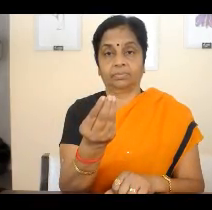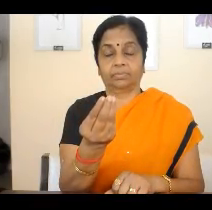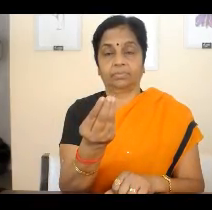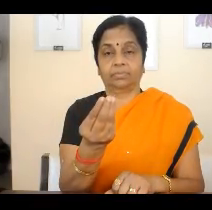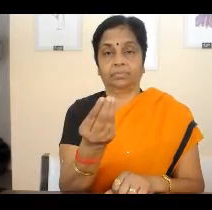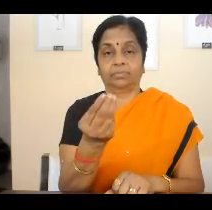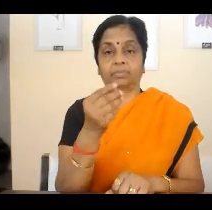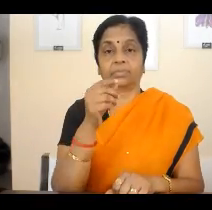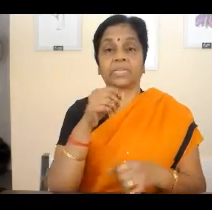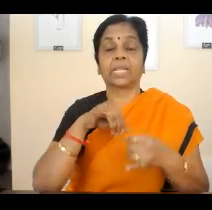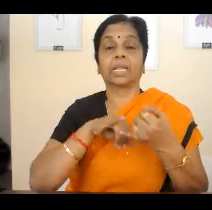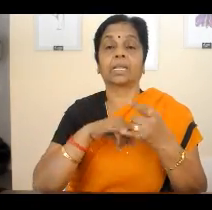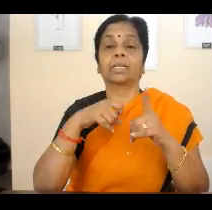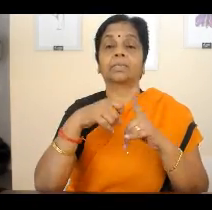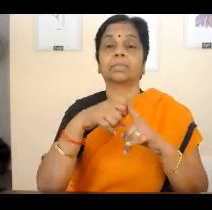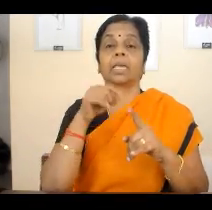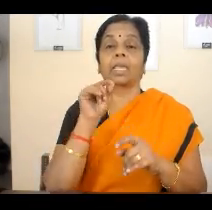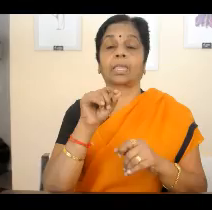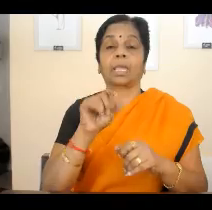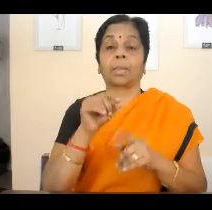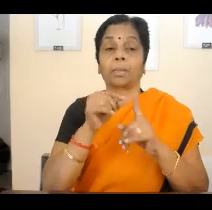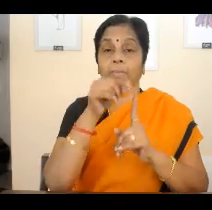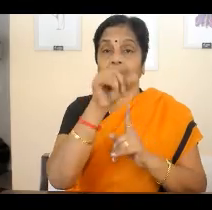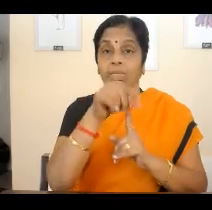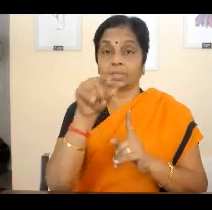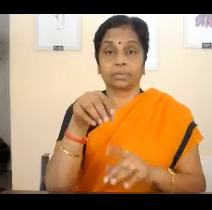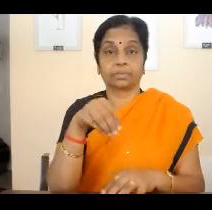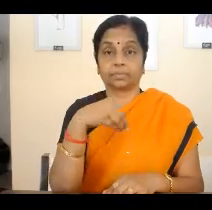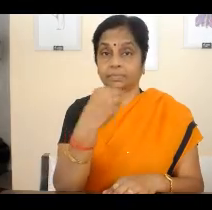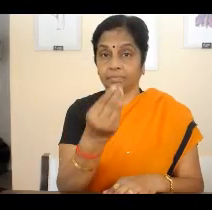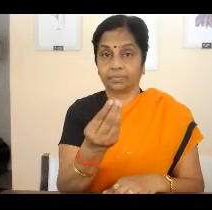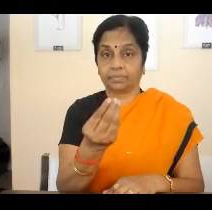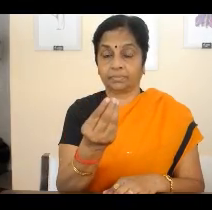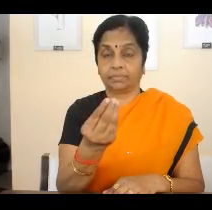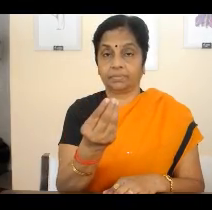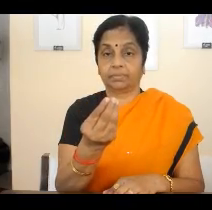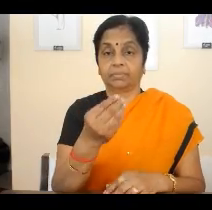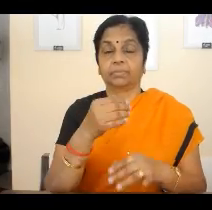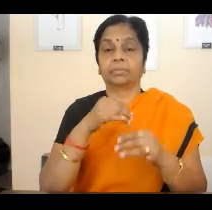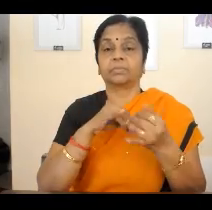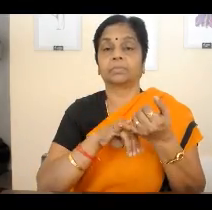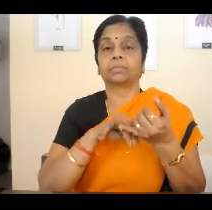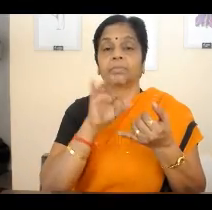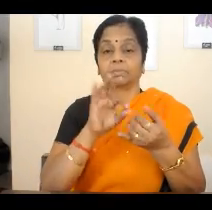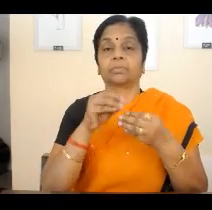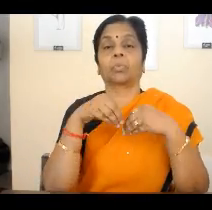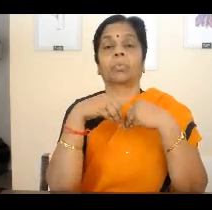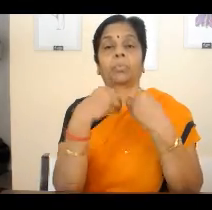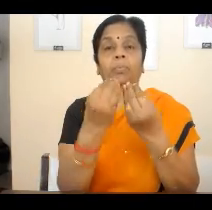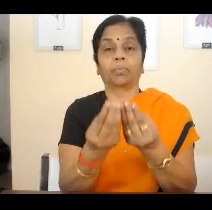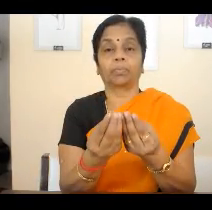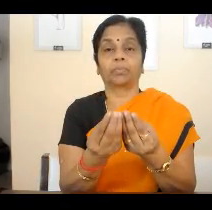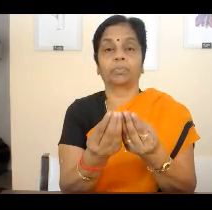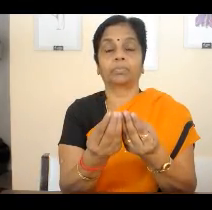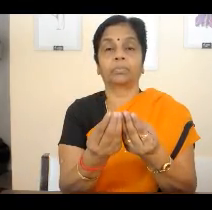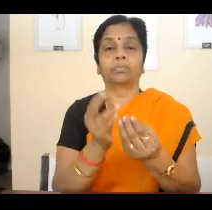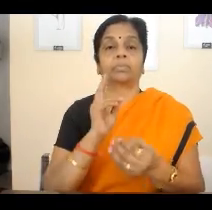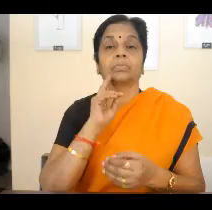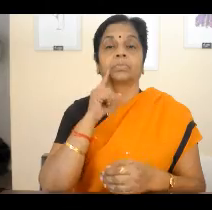Skill training for disabled persons should be provided which suits